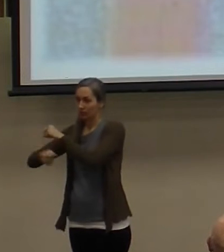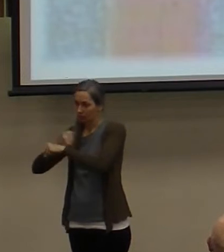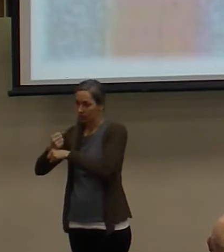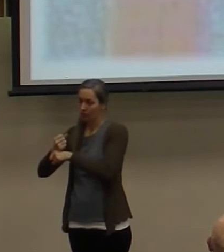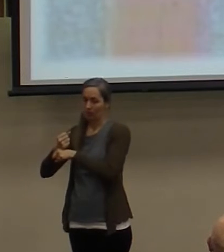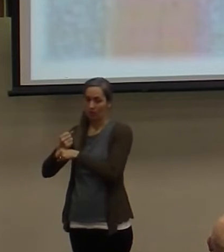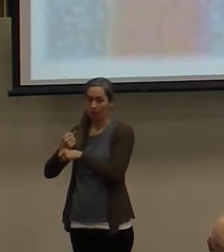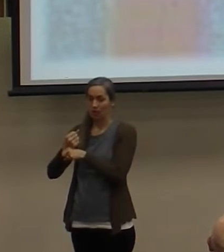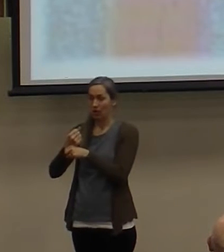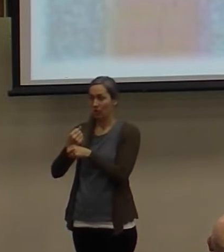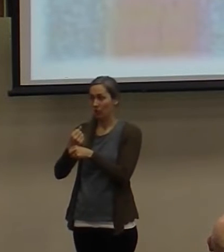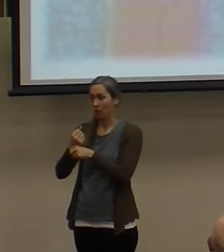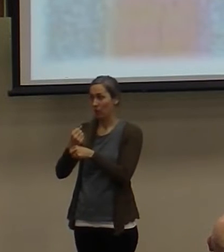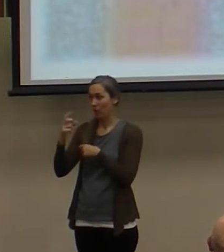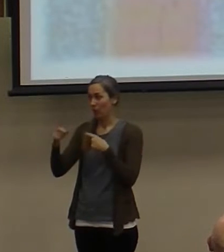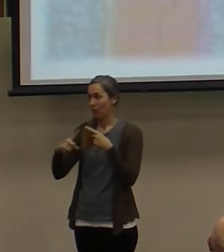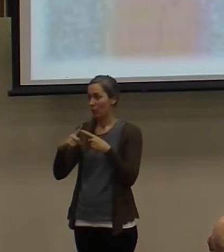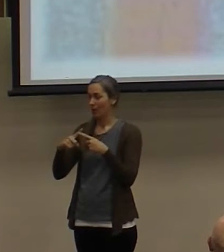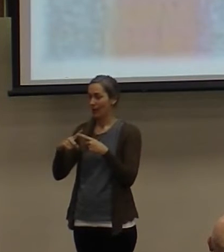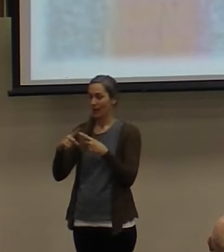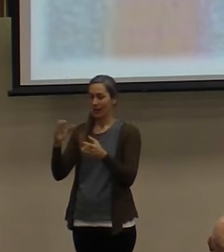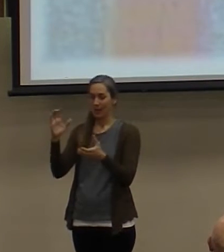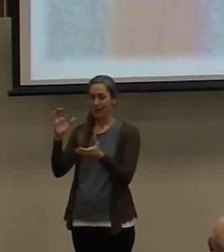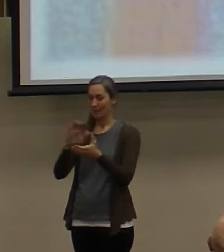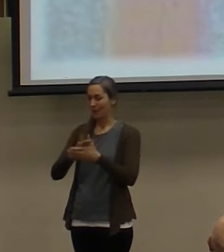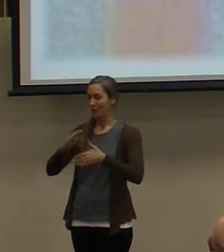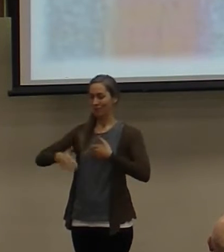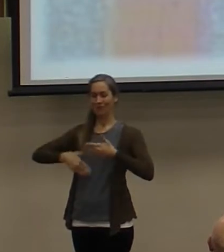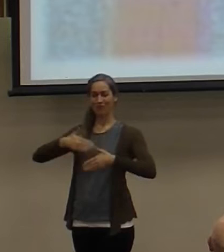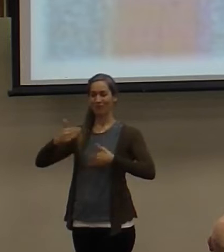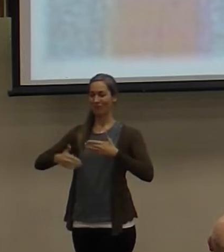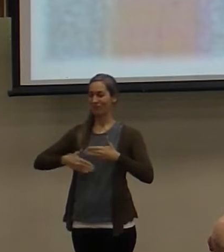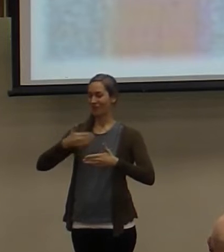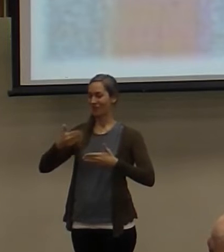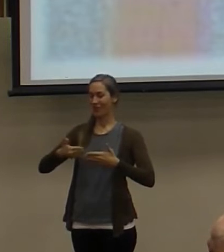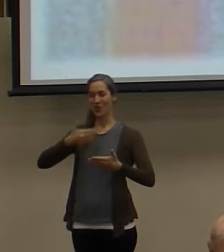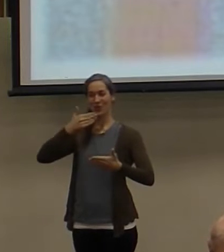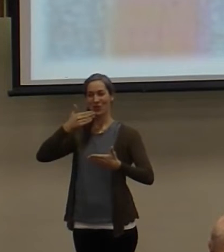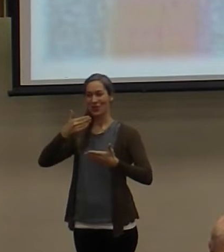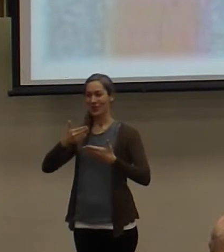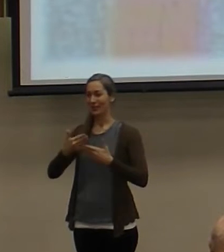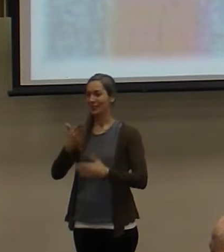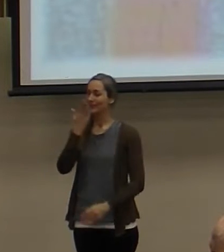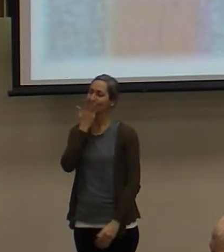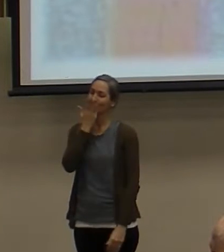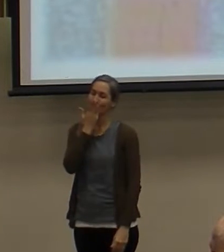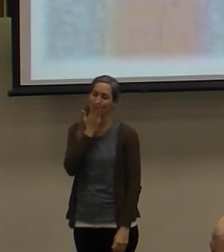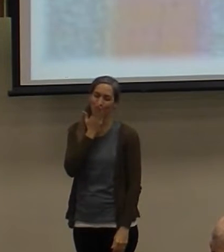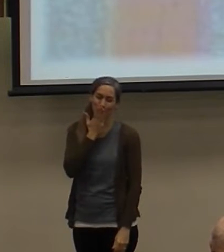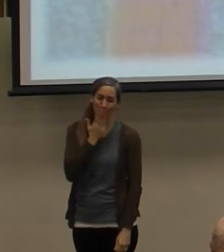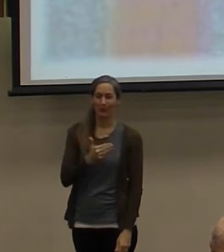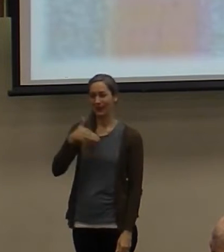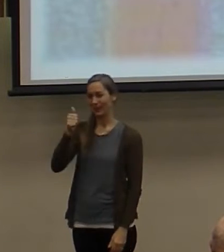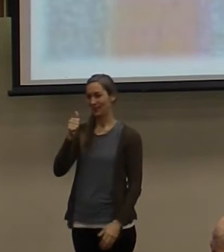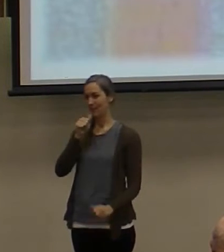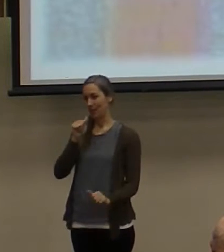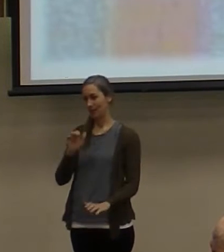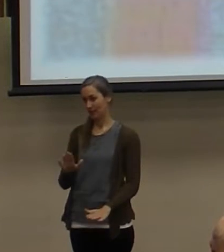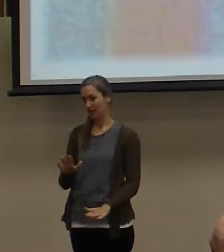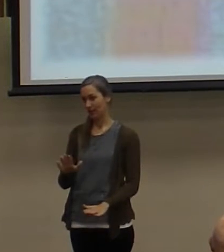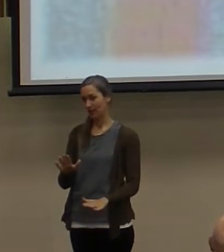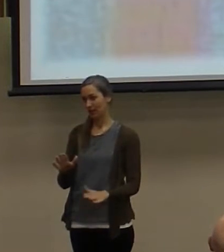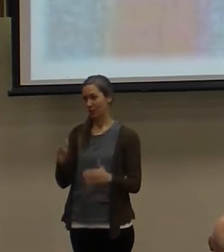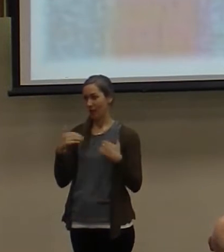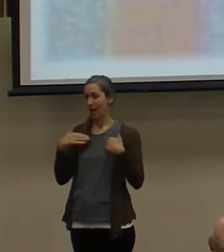When marriage is clicking on all cylinders, there is no blessing on earth that's sweeter. We know that's the case. There's a whole book in